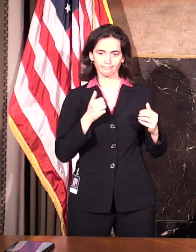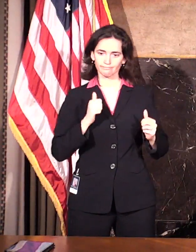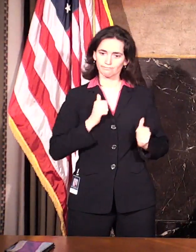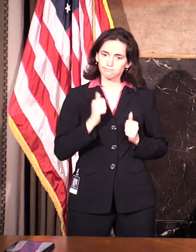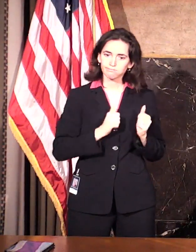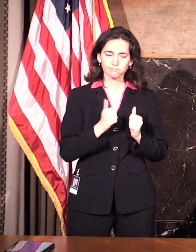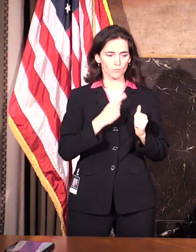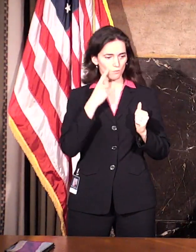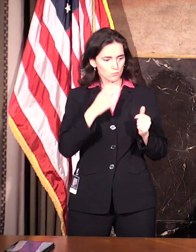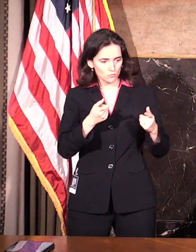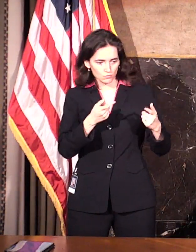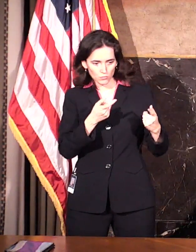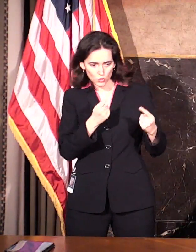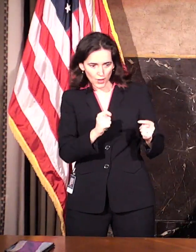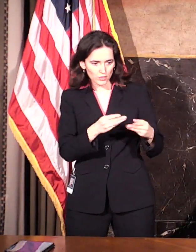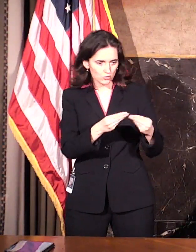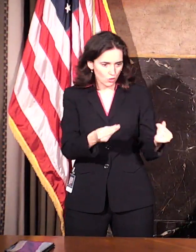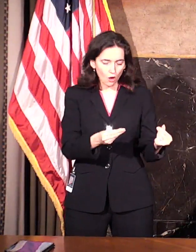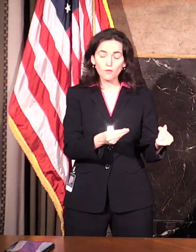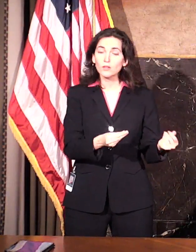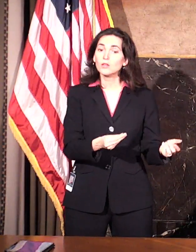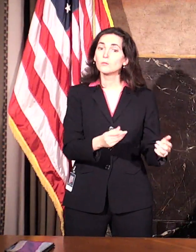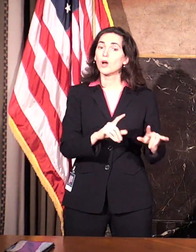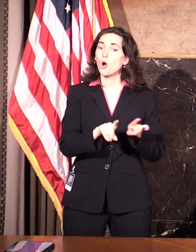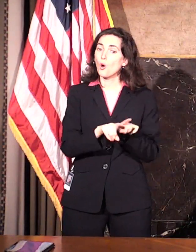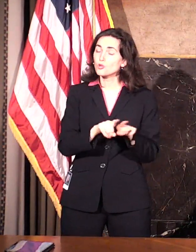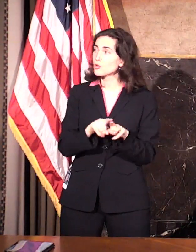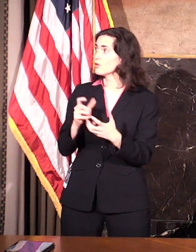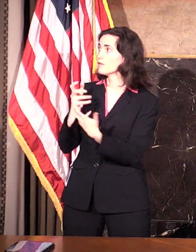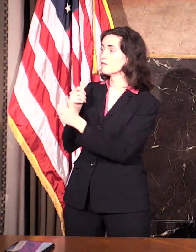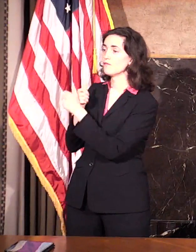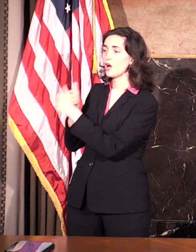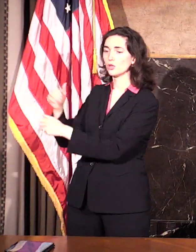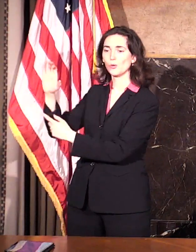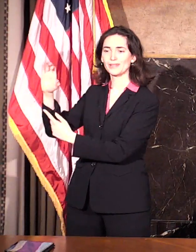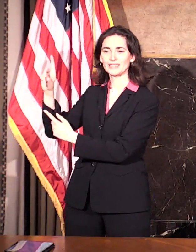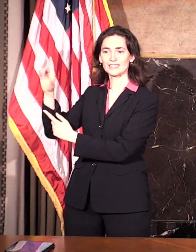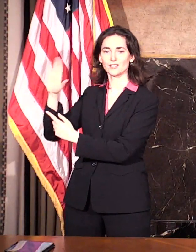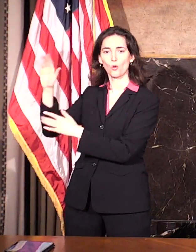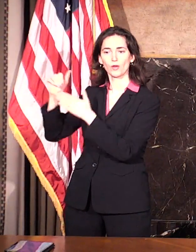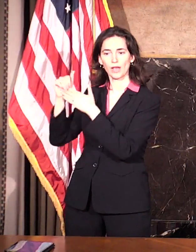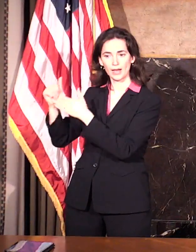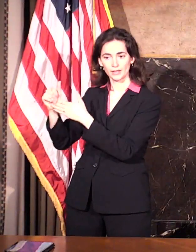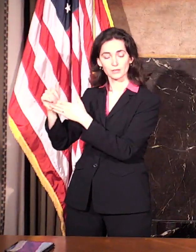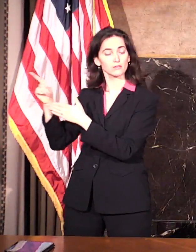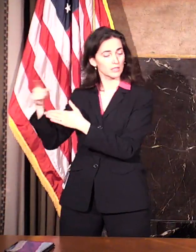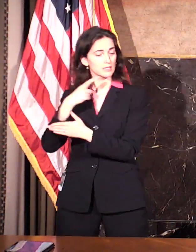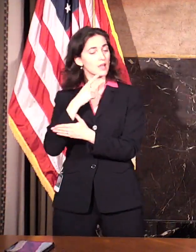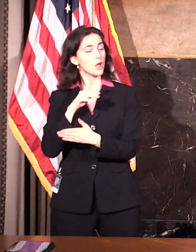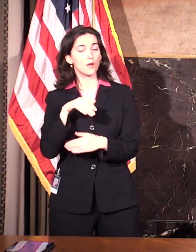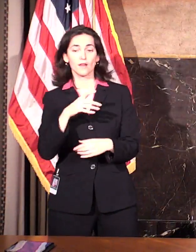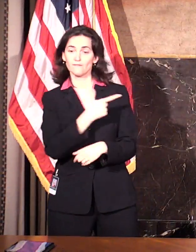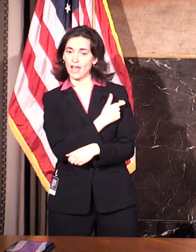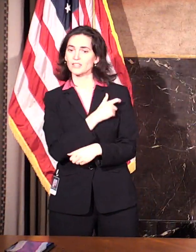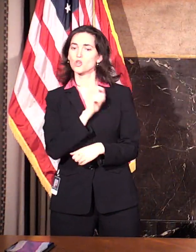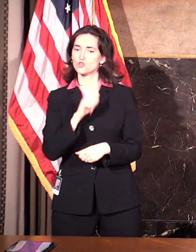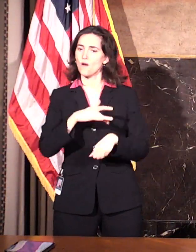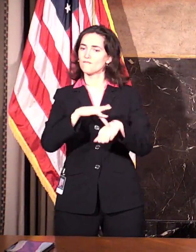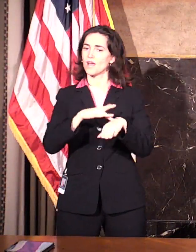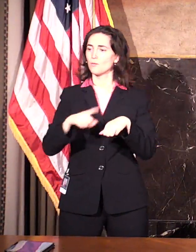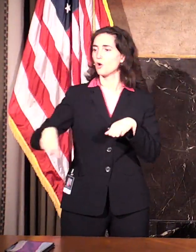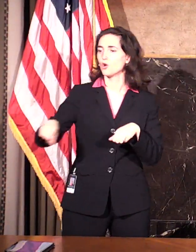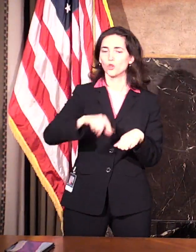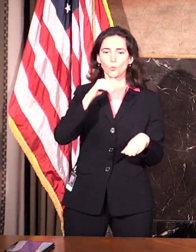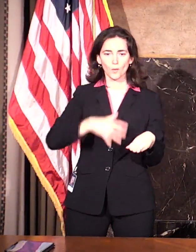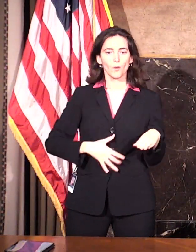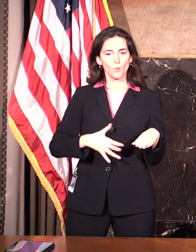also is faithful to the CDC's guidance that we should make the vaccine available to pregnant